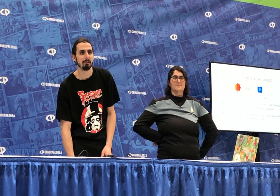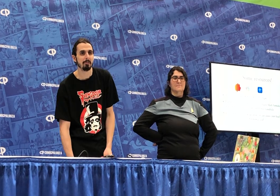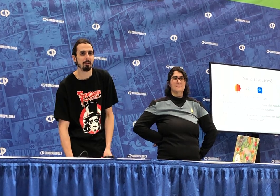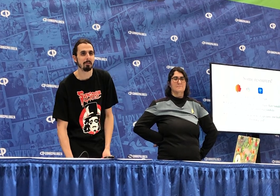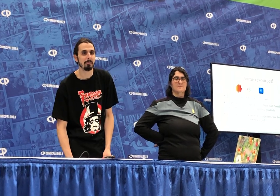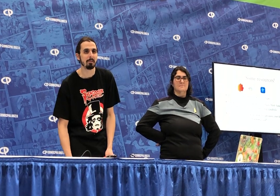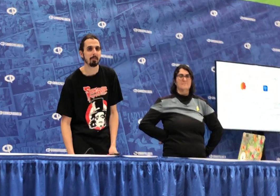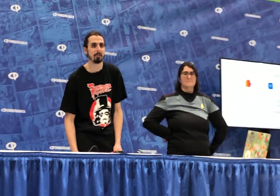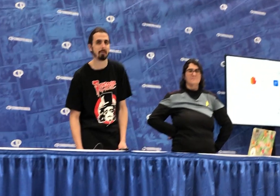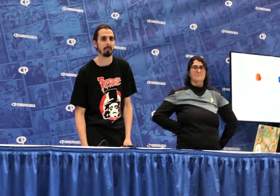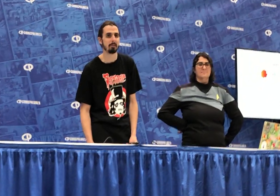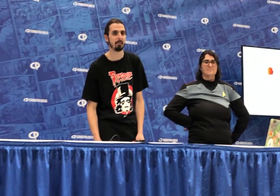There's a question in the back.